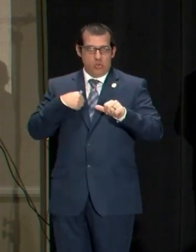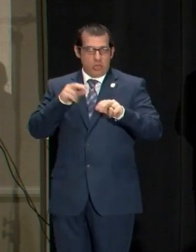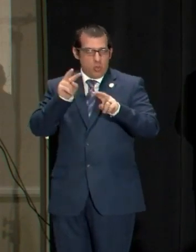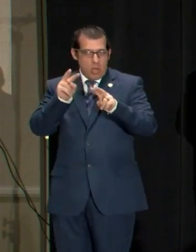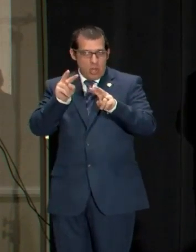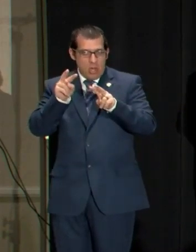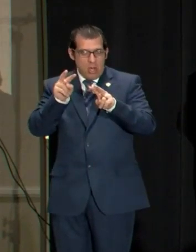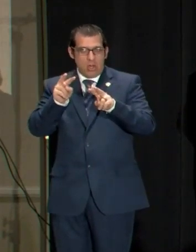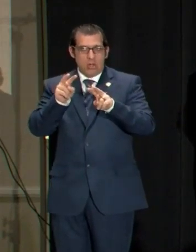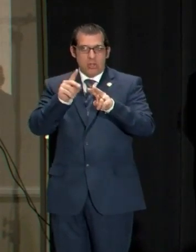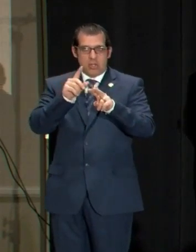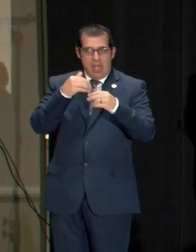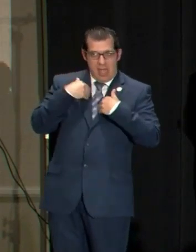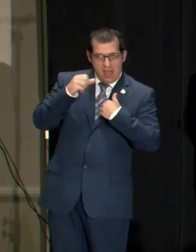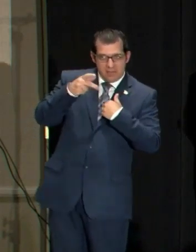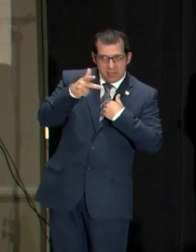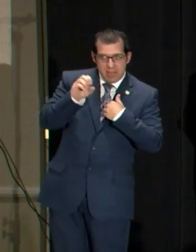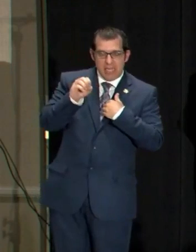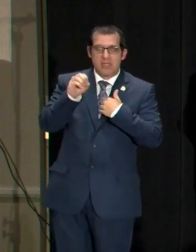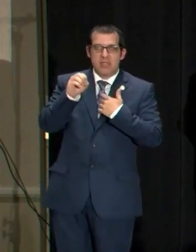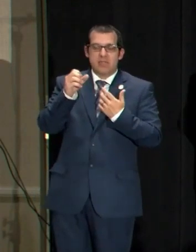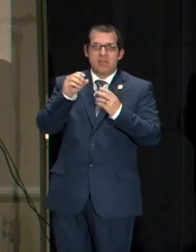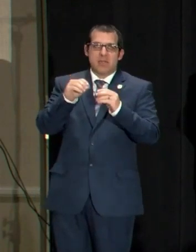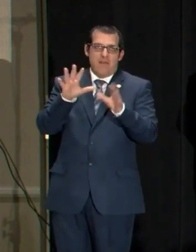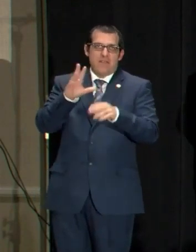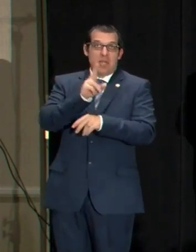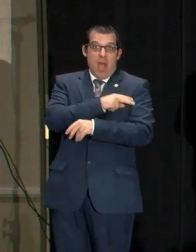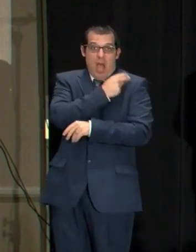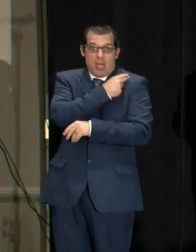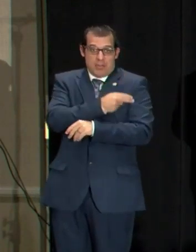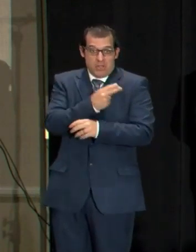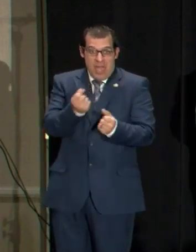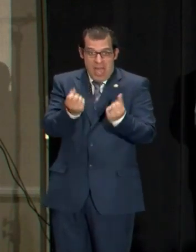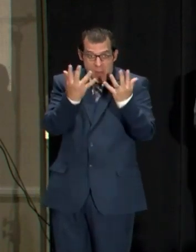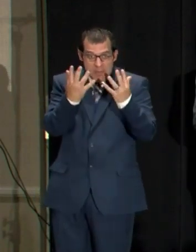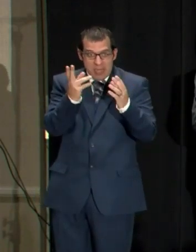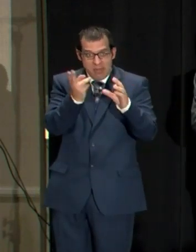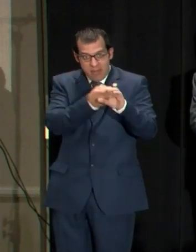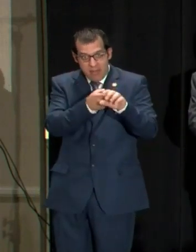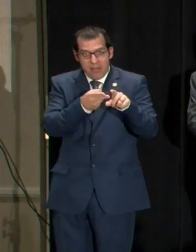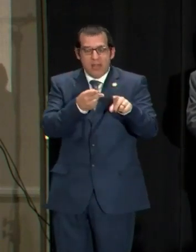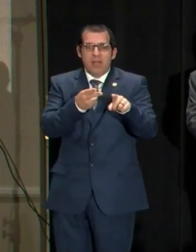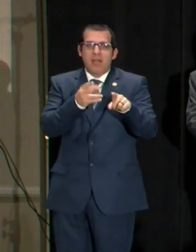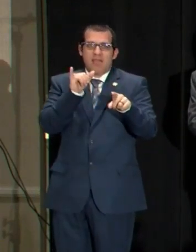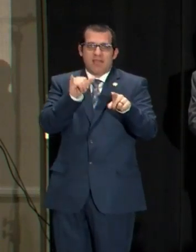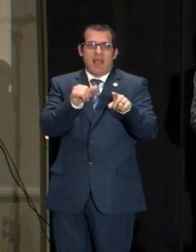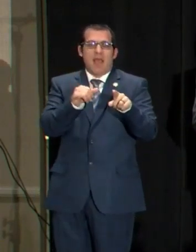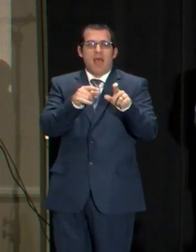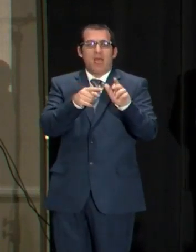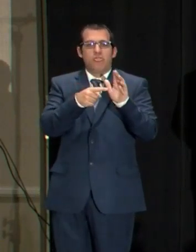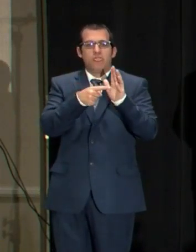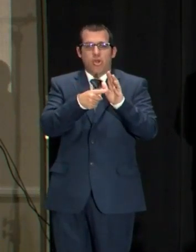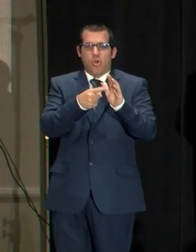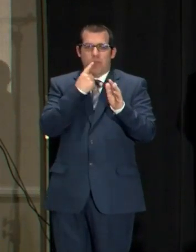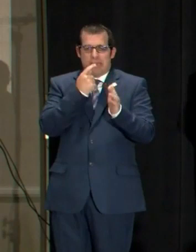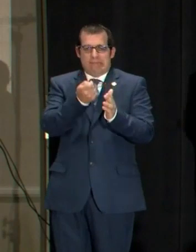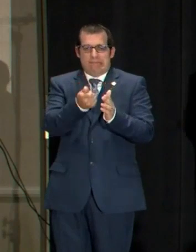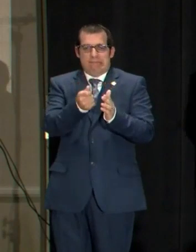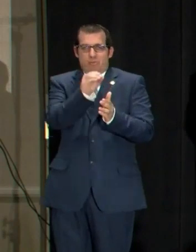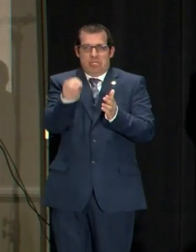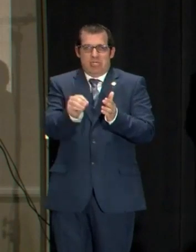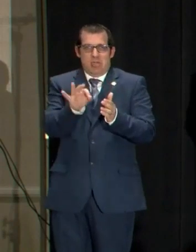it. Hospitalizations naturally will reflect a small percent of your overall cases,